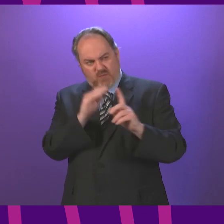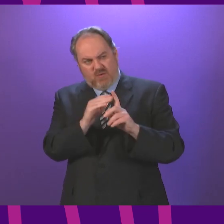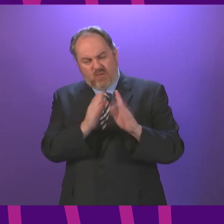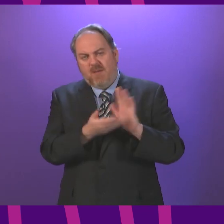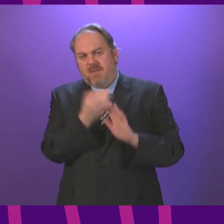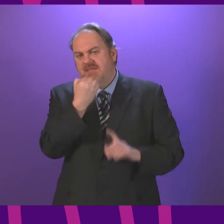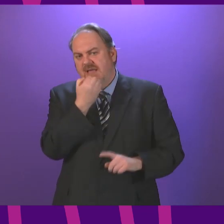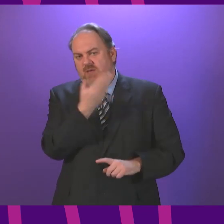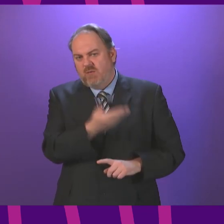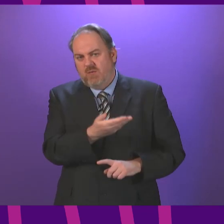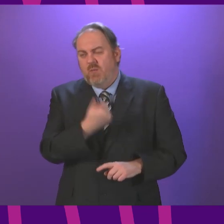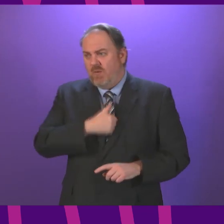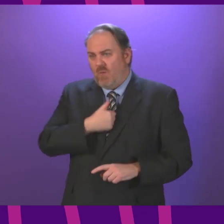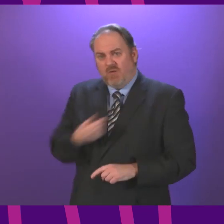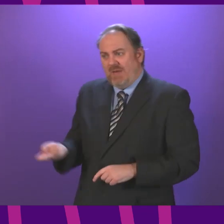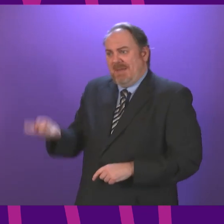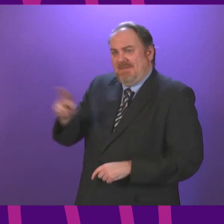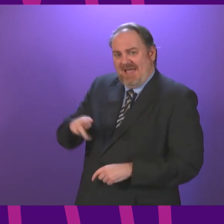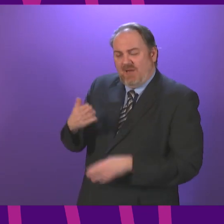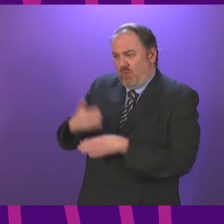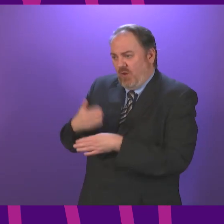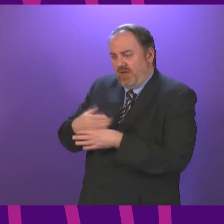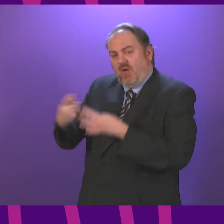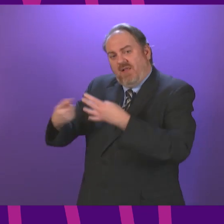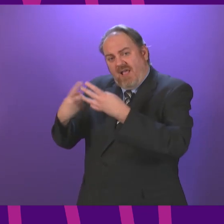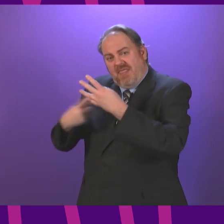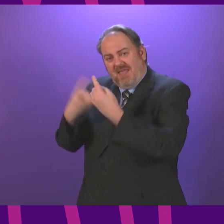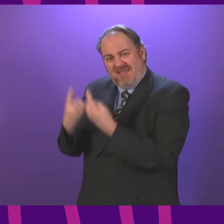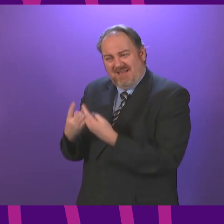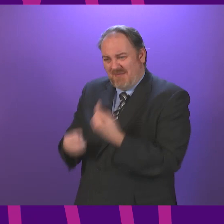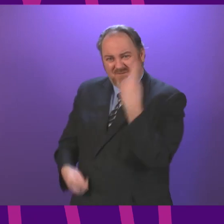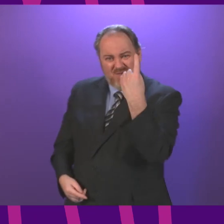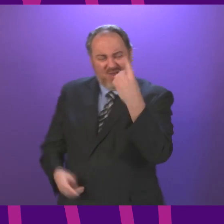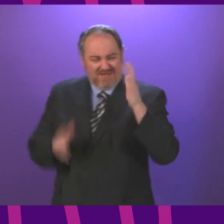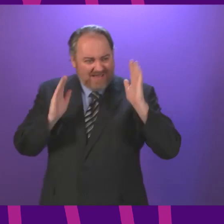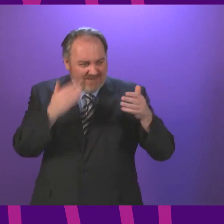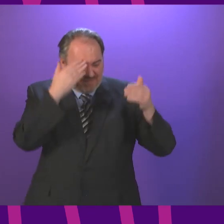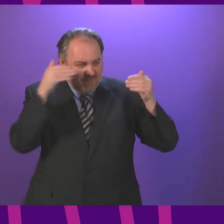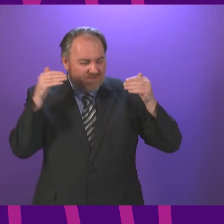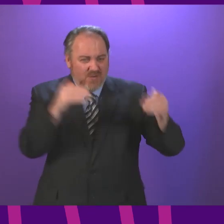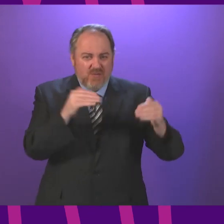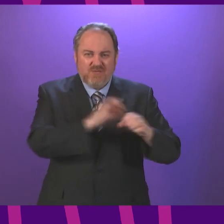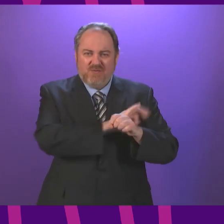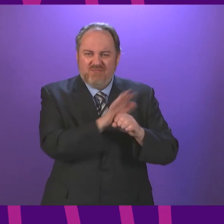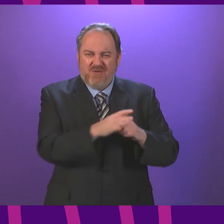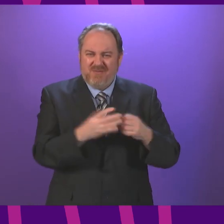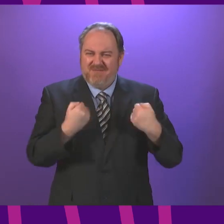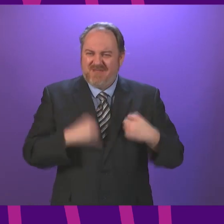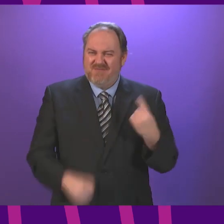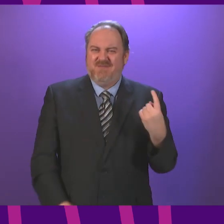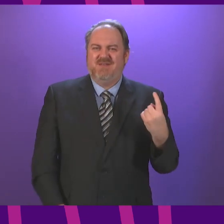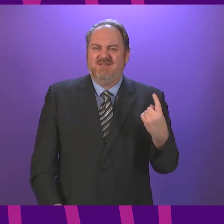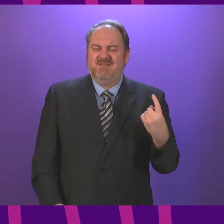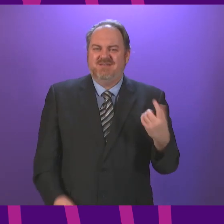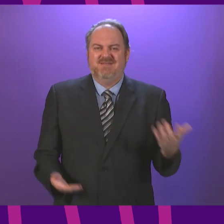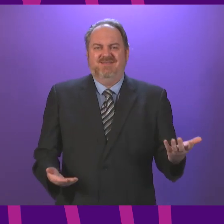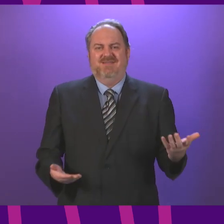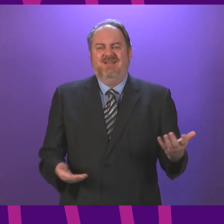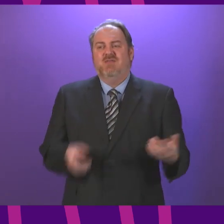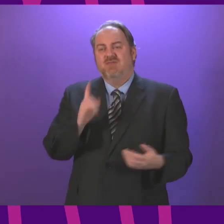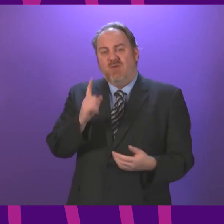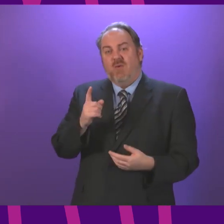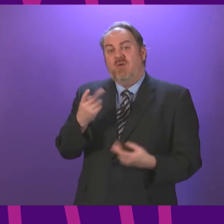That is one of the many things we want to get back on track as soon as we get out of the Covid pandemic so that we can continue with the consent of the Scottish people in a